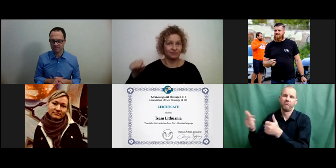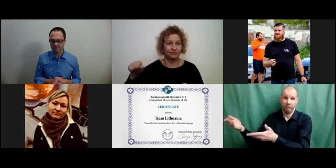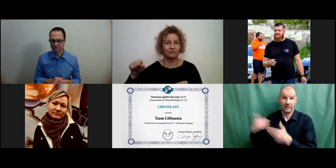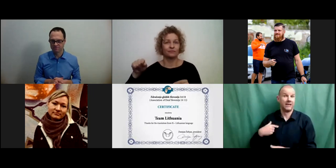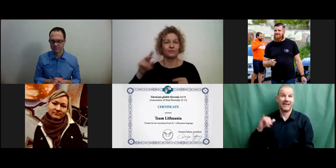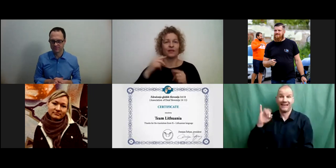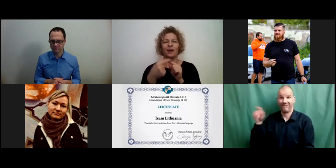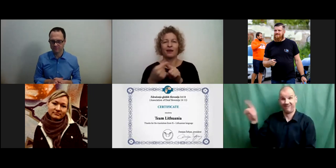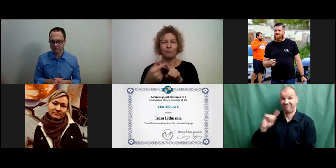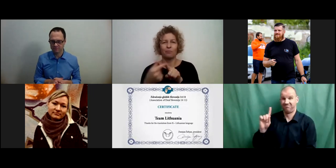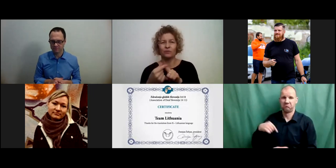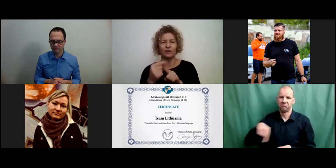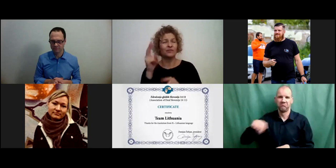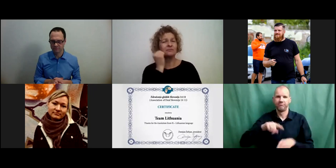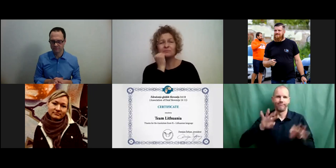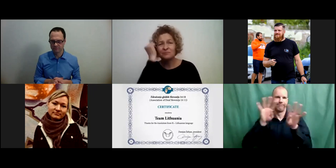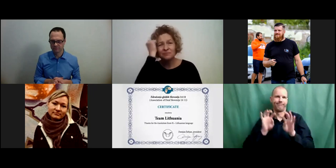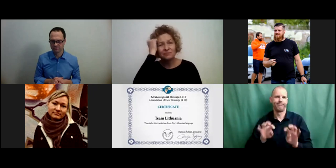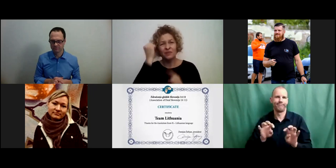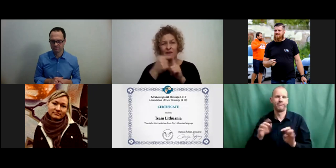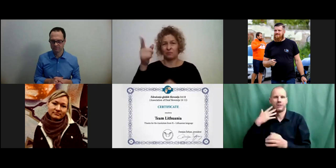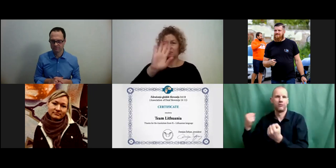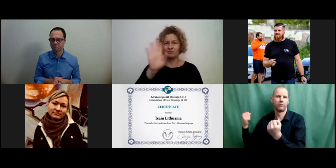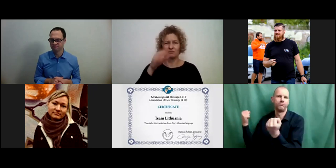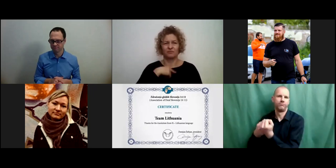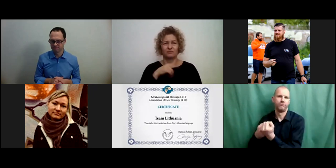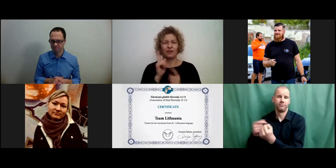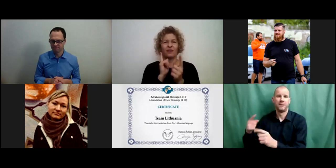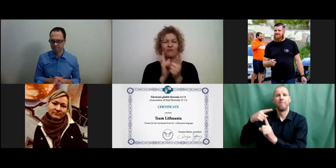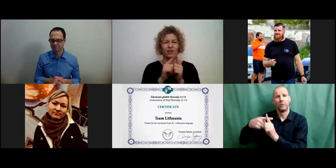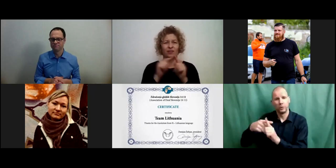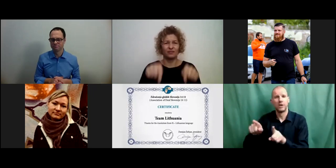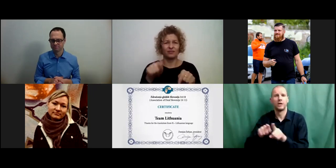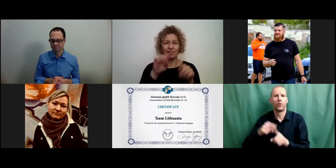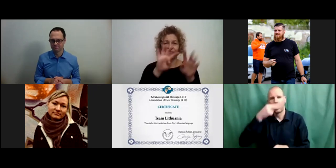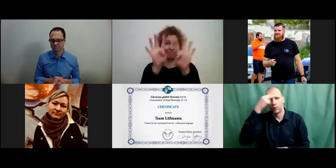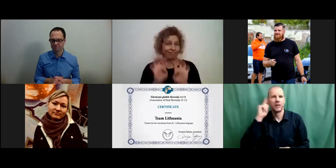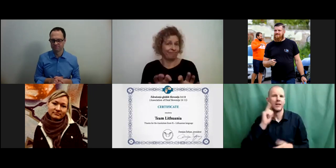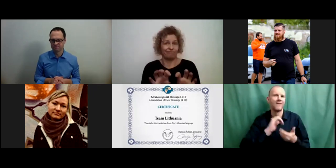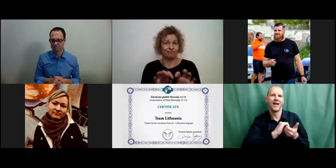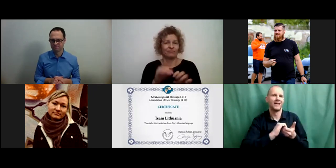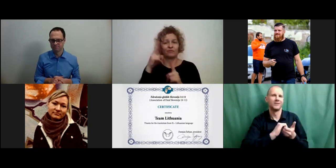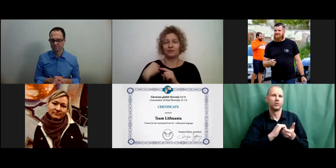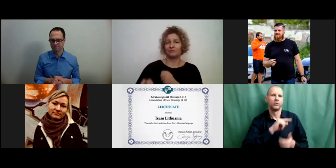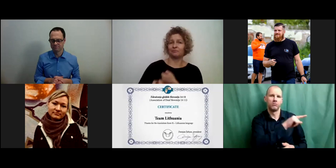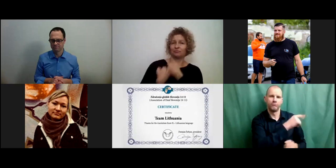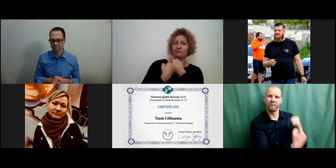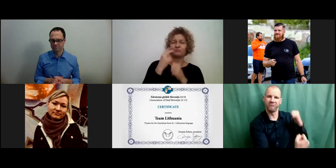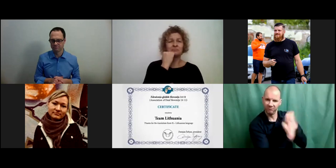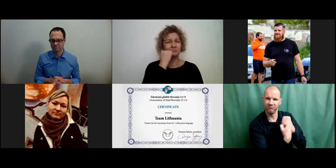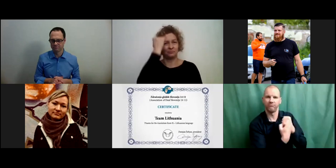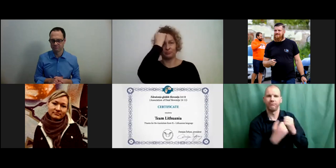here that we've been able to be doing this paid. If it wasn't for our boss